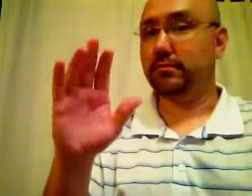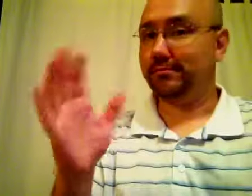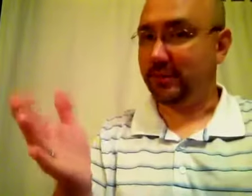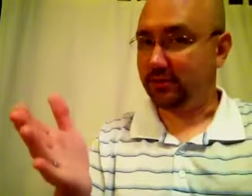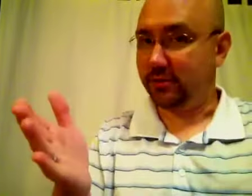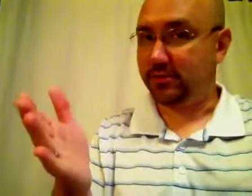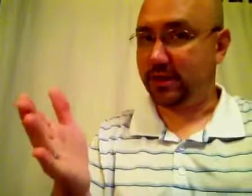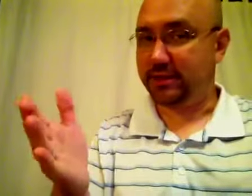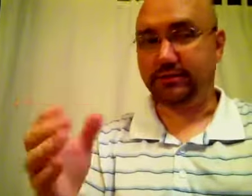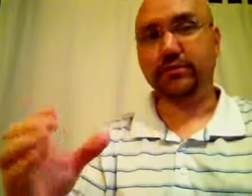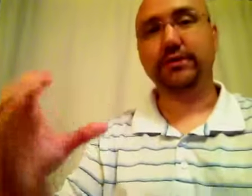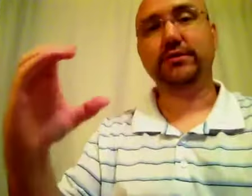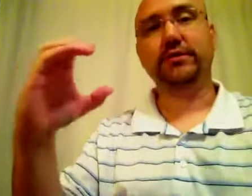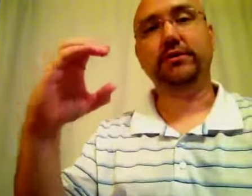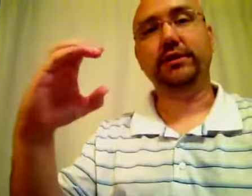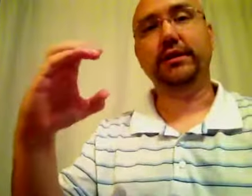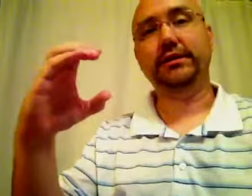a little bit of practice for you. So I'm going to do it again.